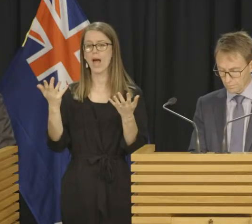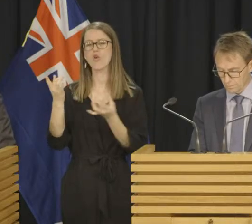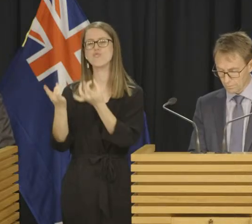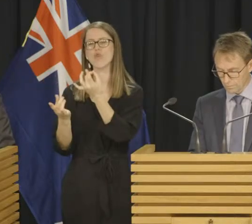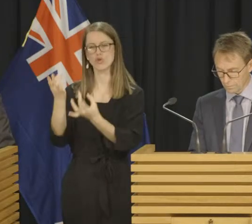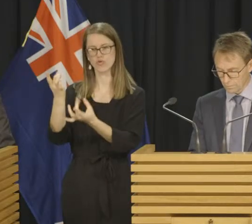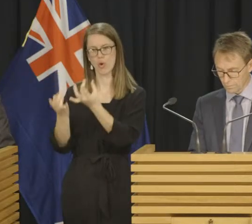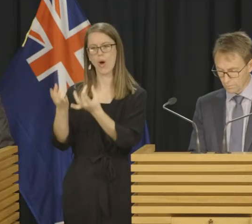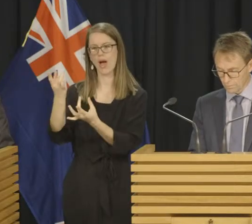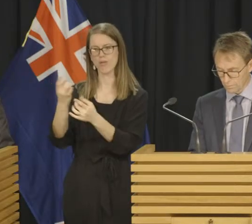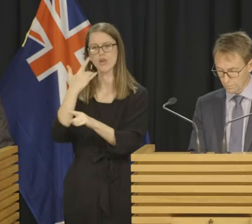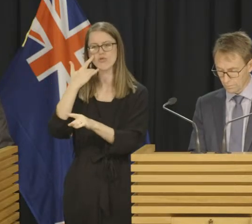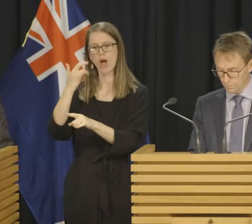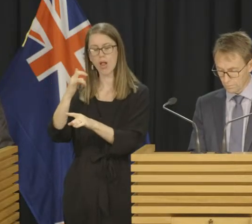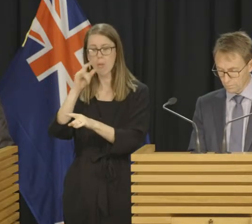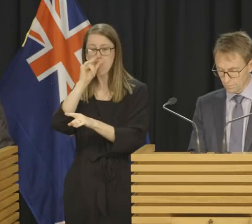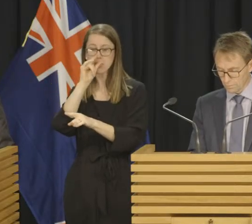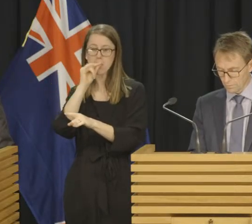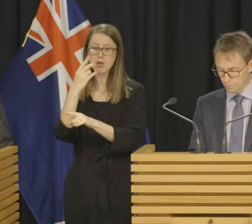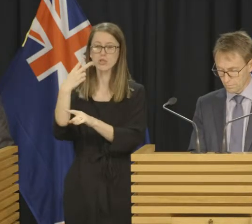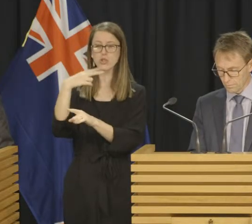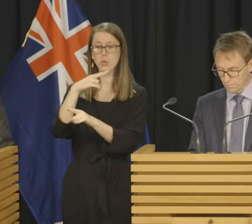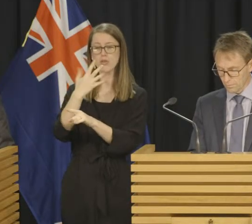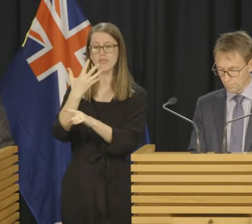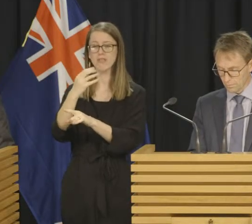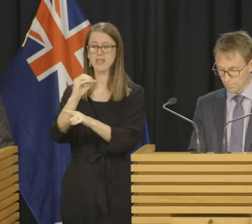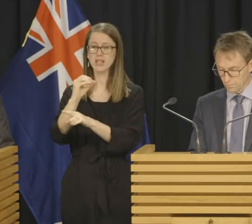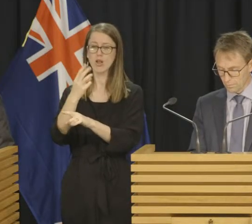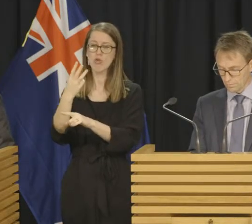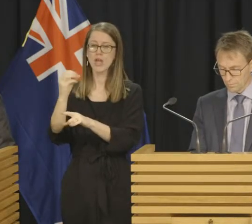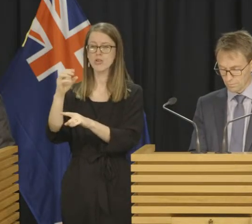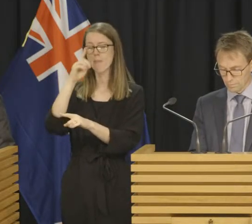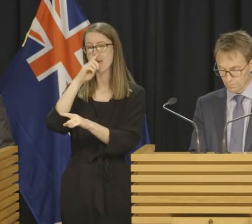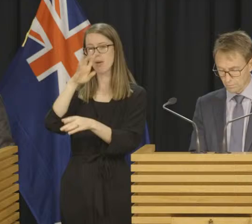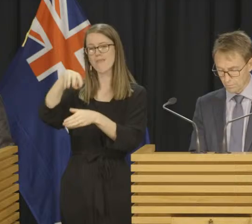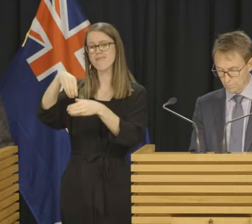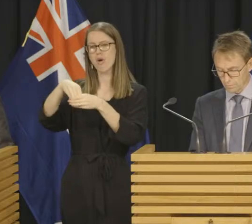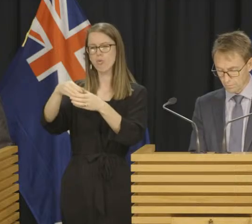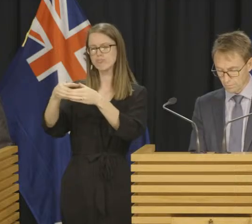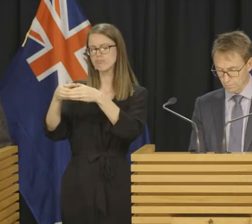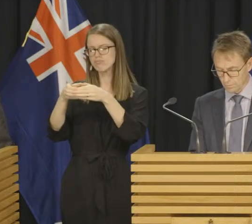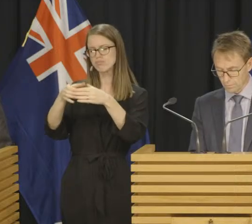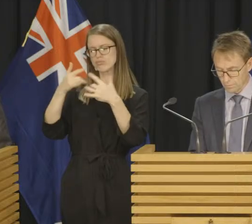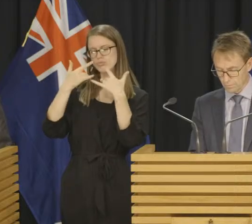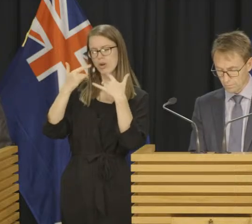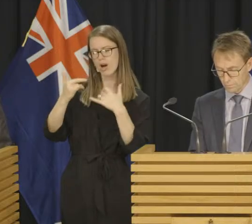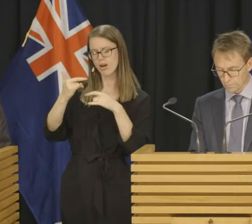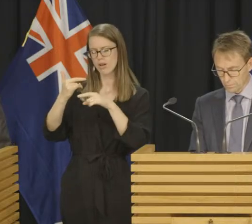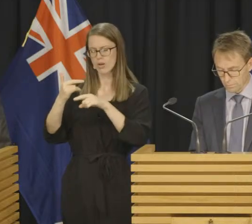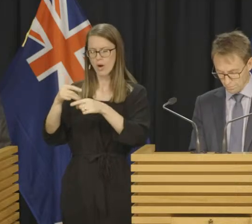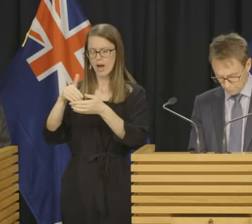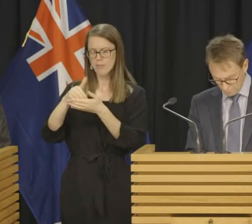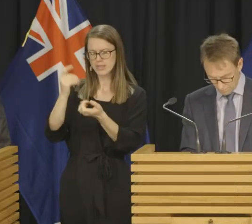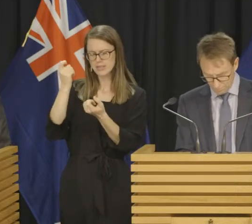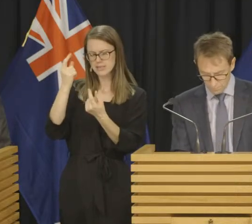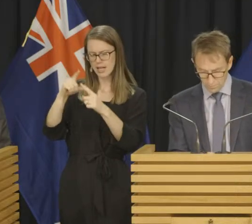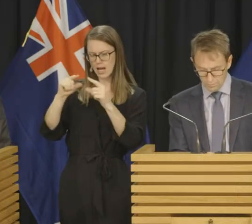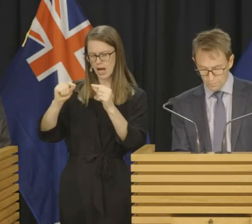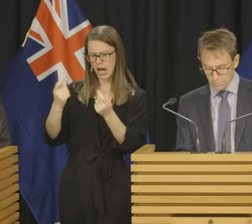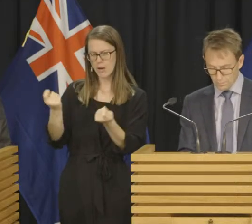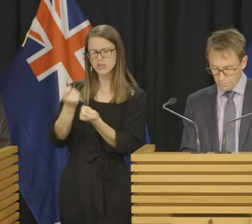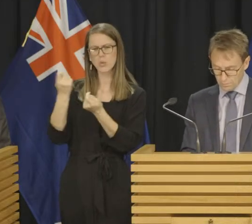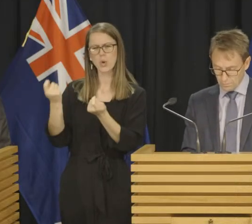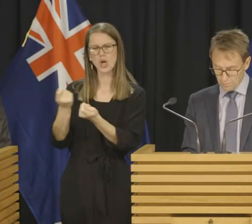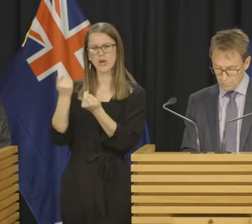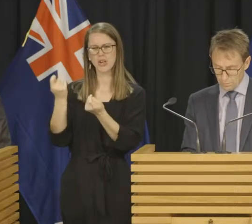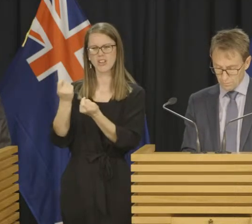and that could potentially involve 250 to 300 people, and that will allow us to understand how the card works in a